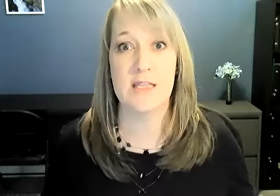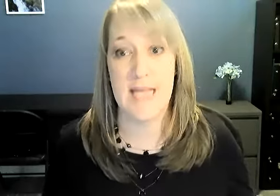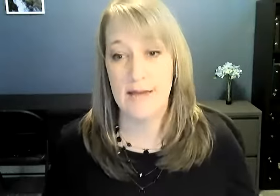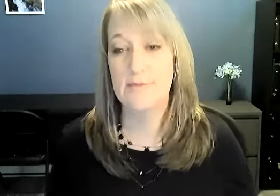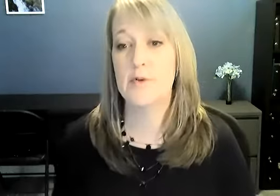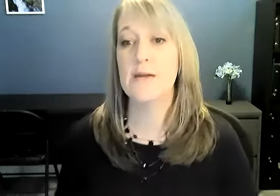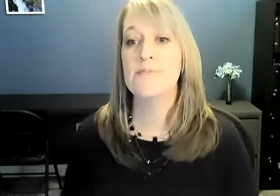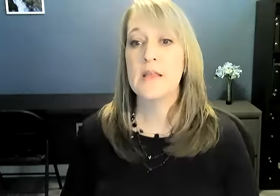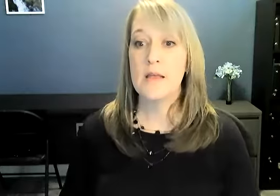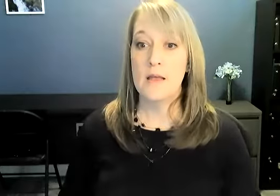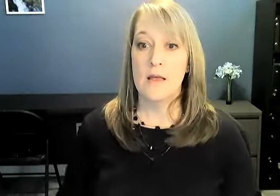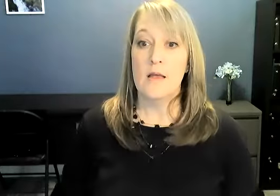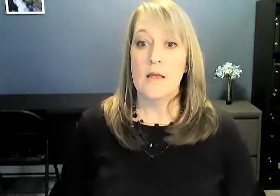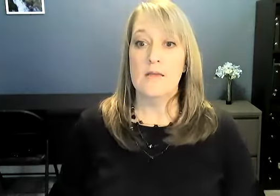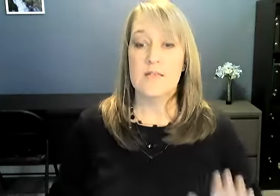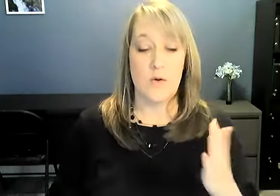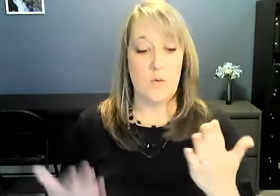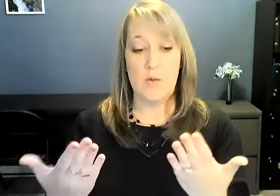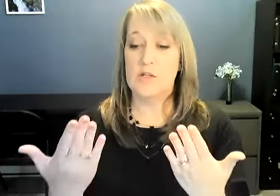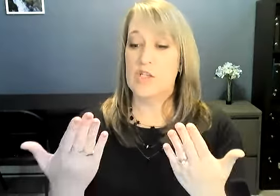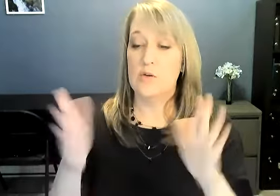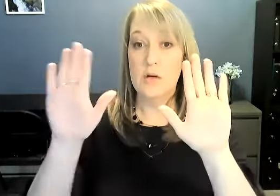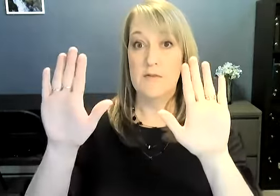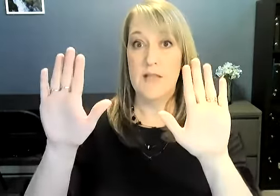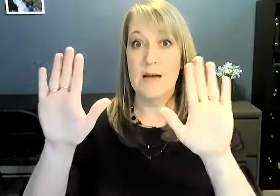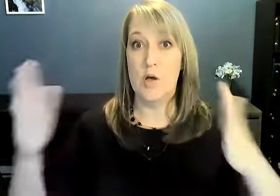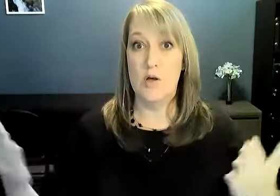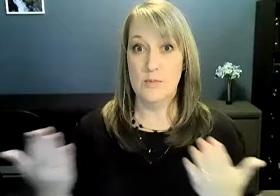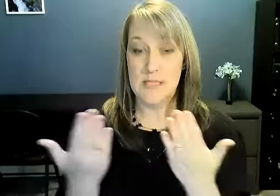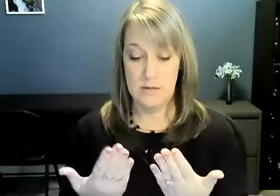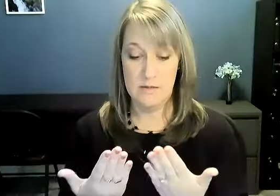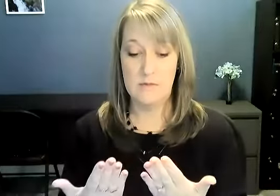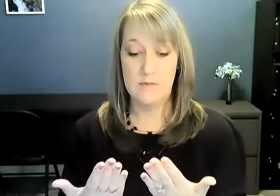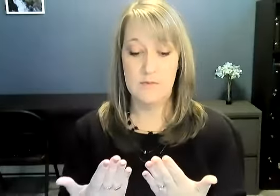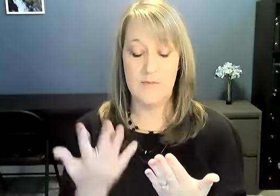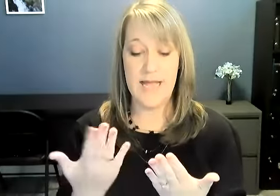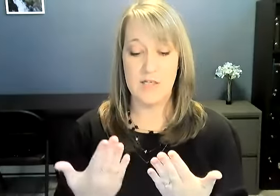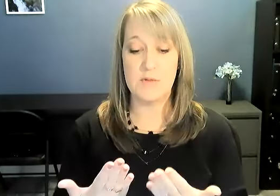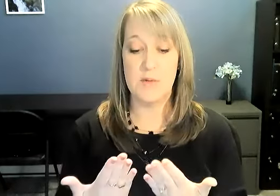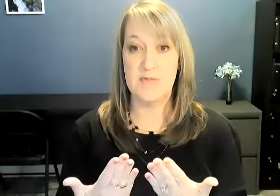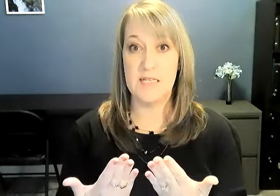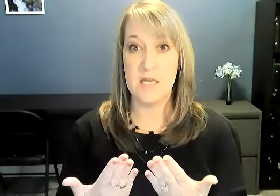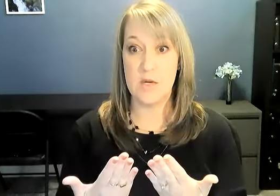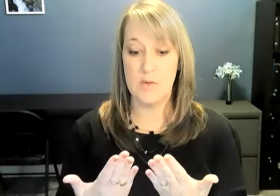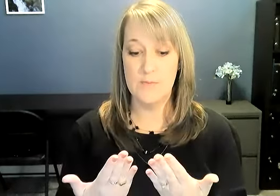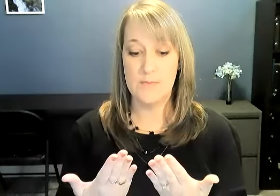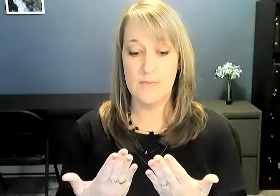day, right? So you want 2 flat palms, flat hand shapes, palms facing you.